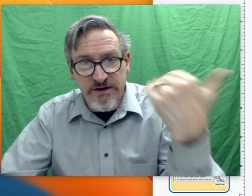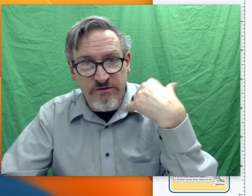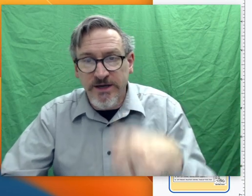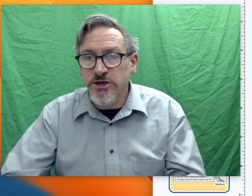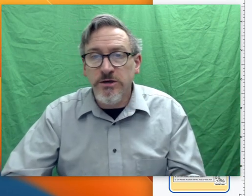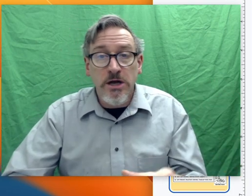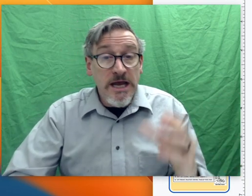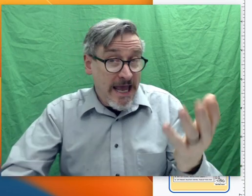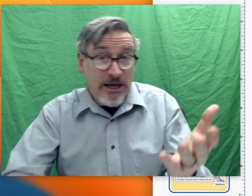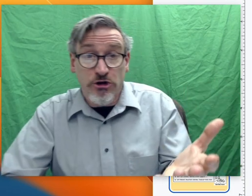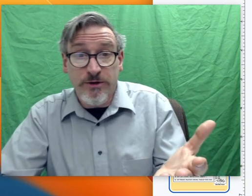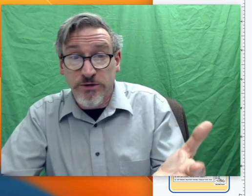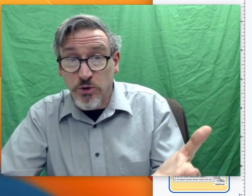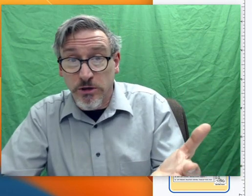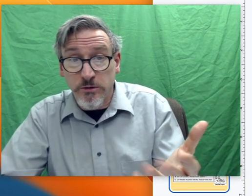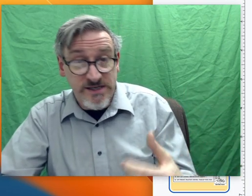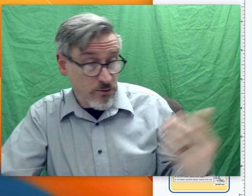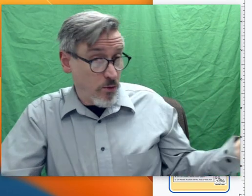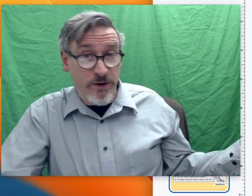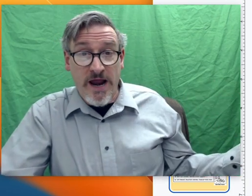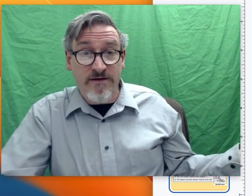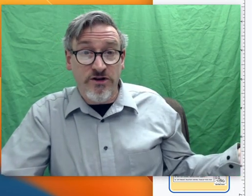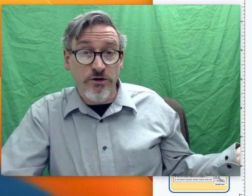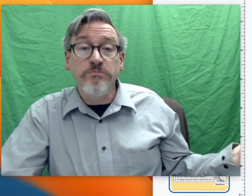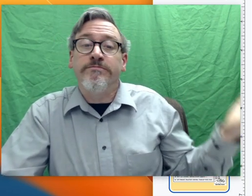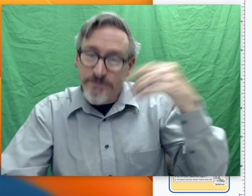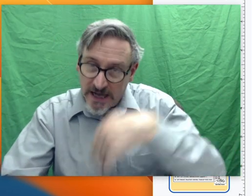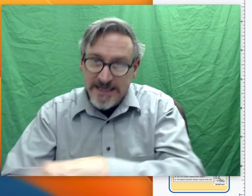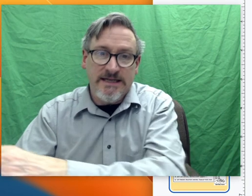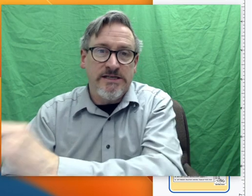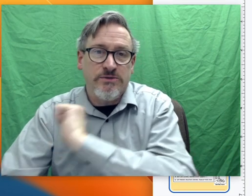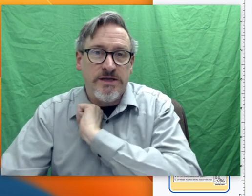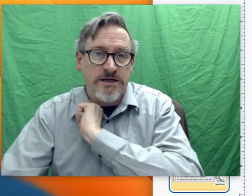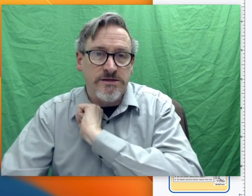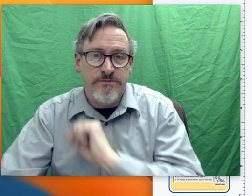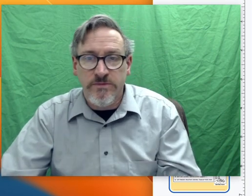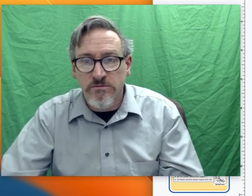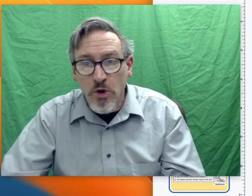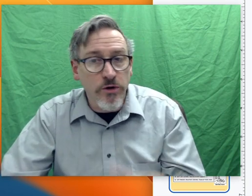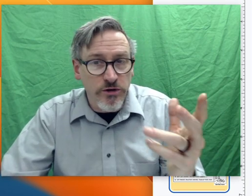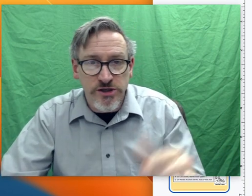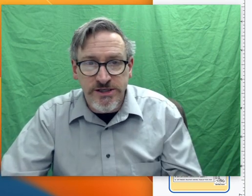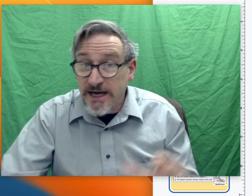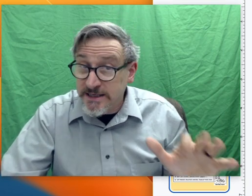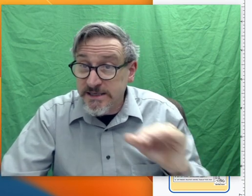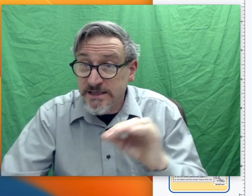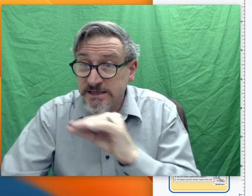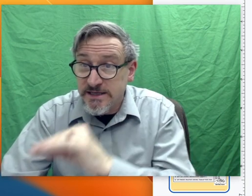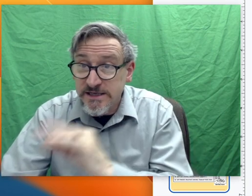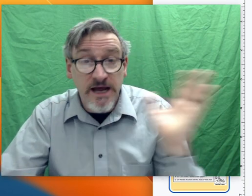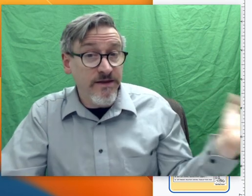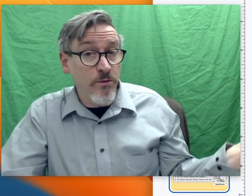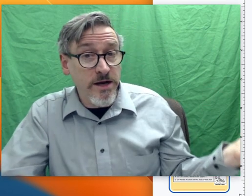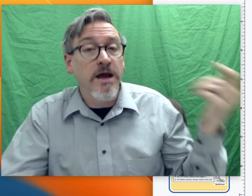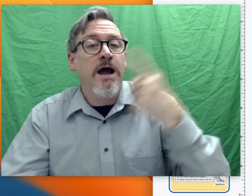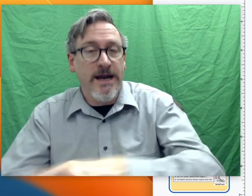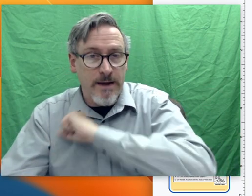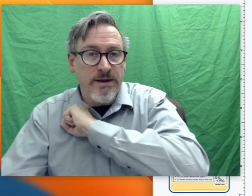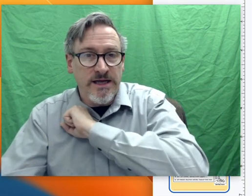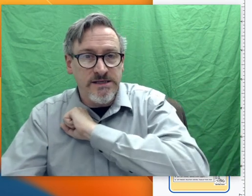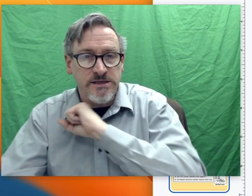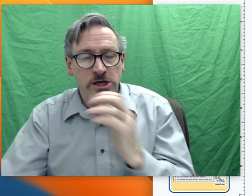to get information. It could be rhetorical. You say, well, what do I have to do? I did these three things. Or you could just say, I did this, this, this, and then what?